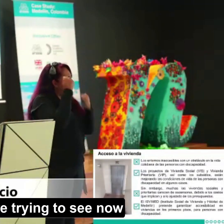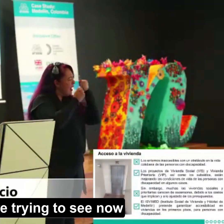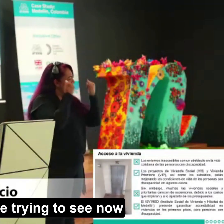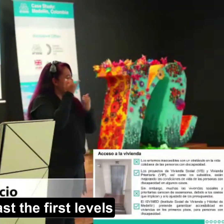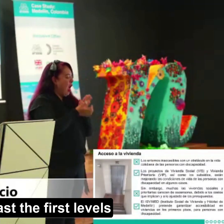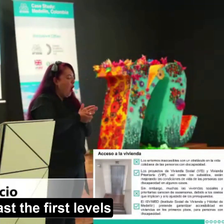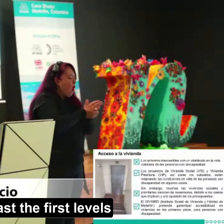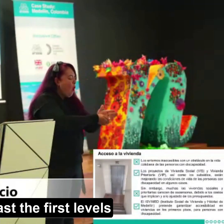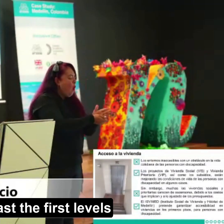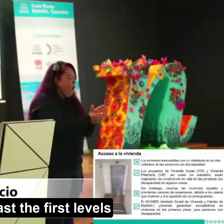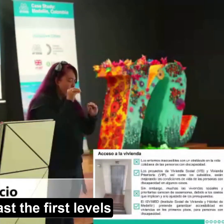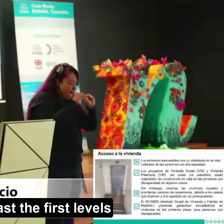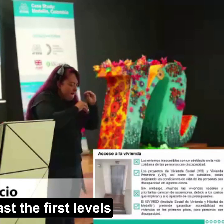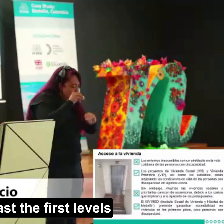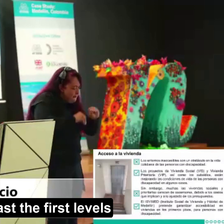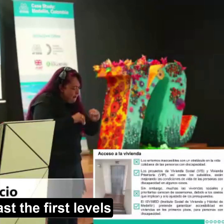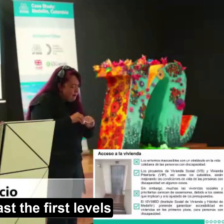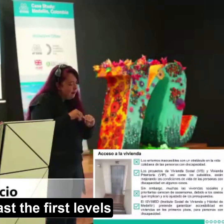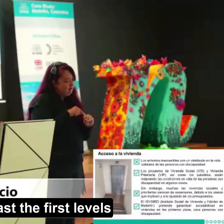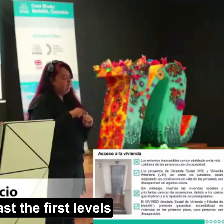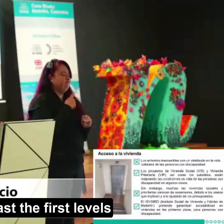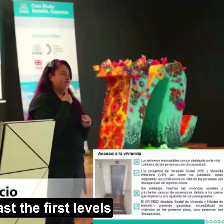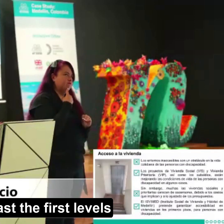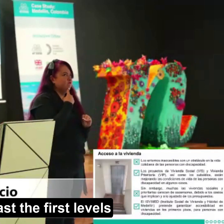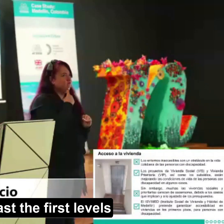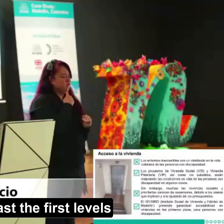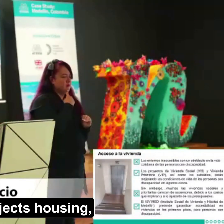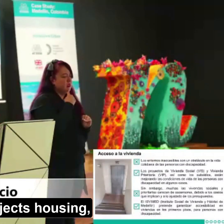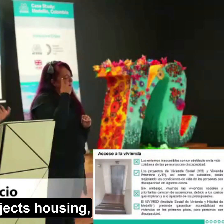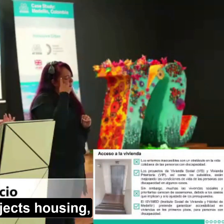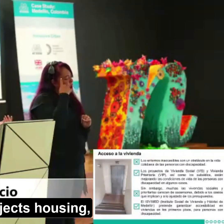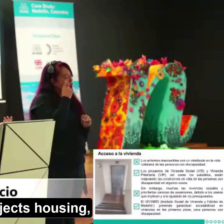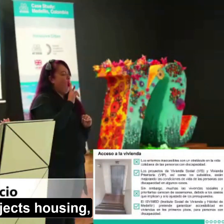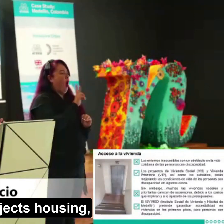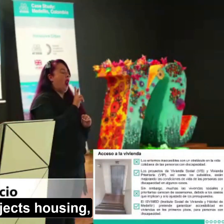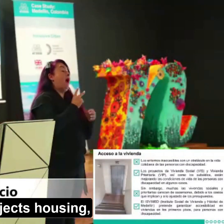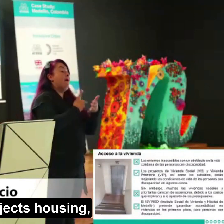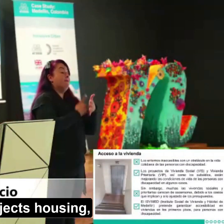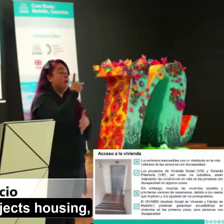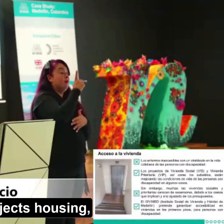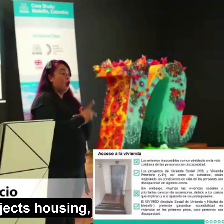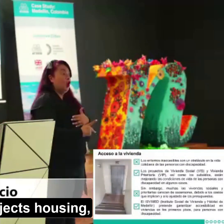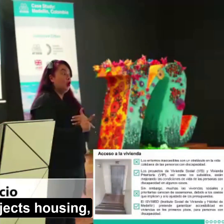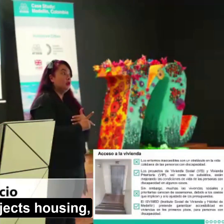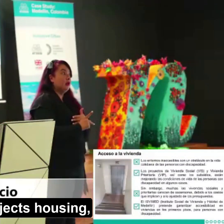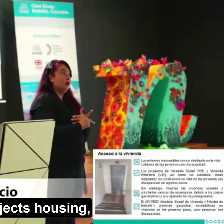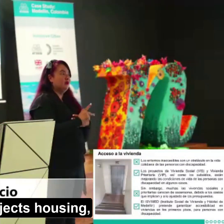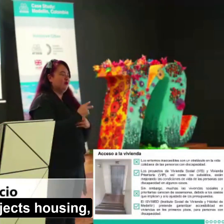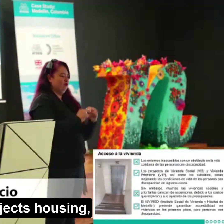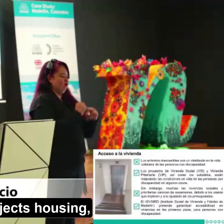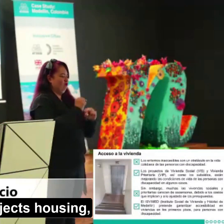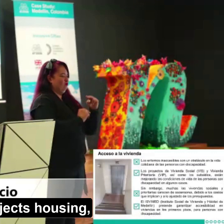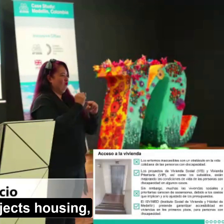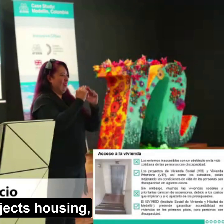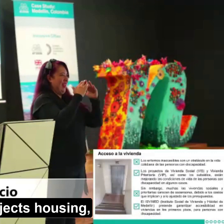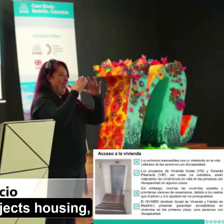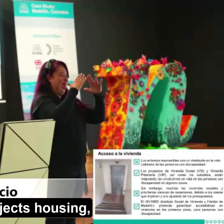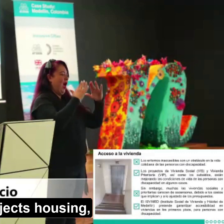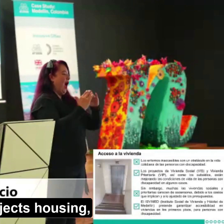to see now, that at least the first levels and of projects of